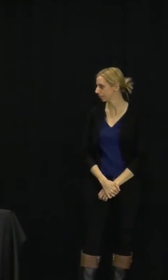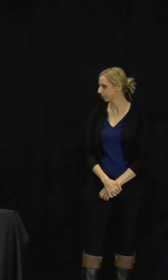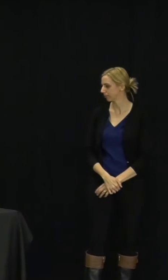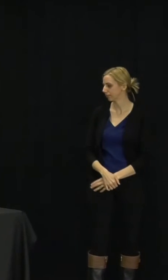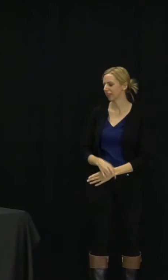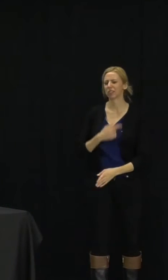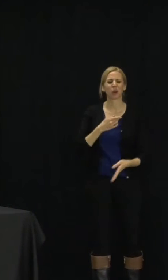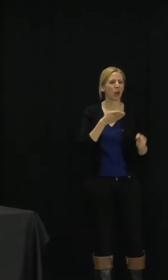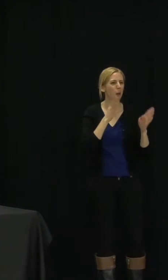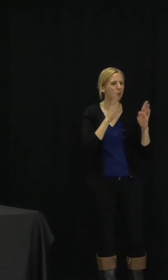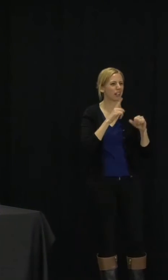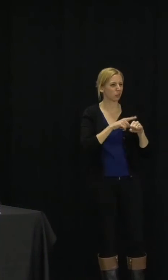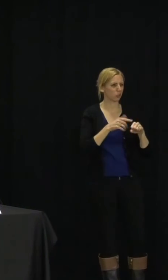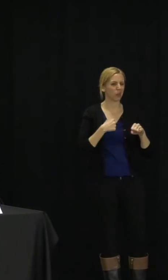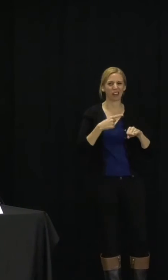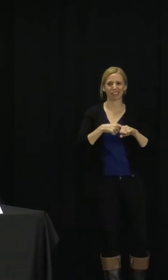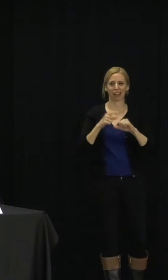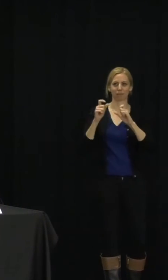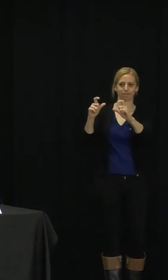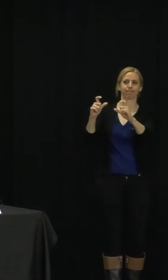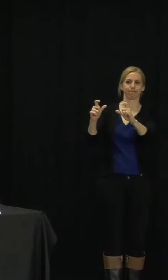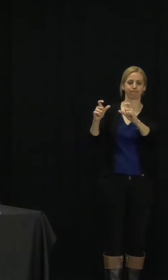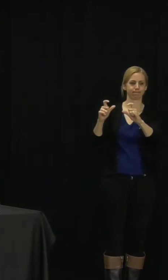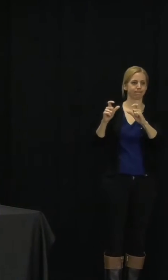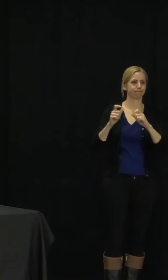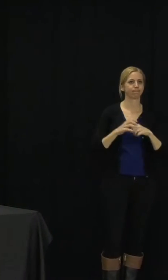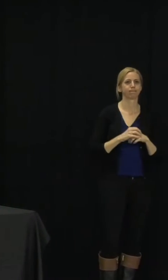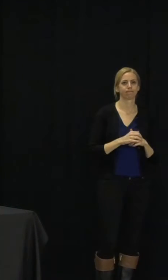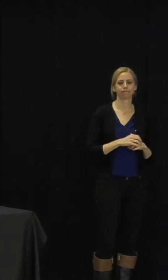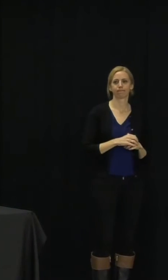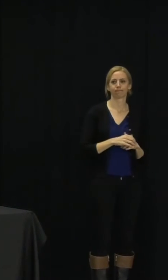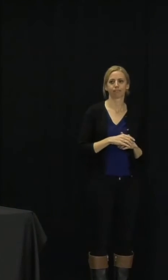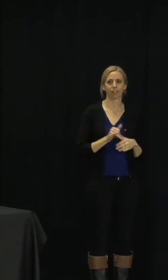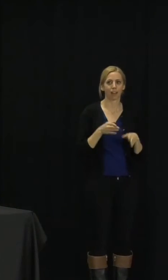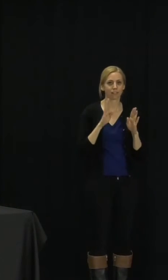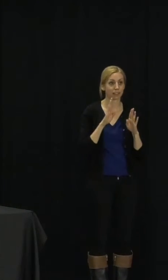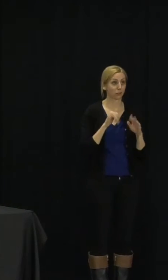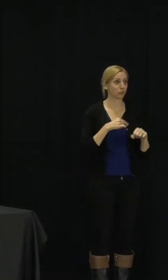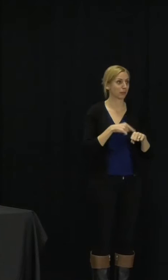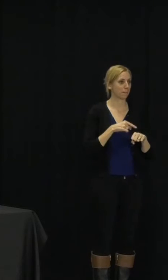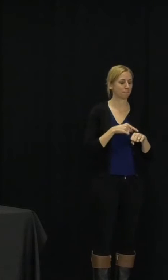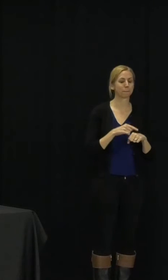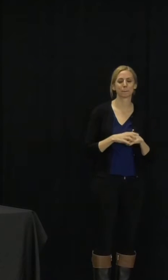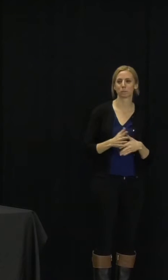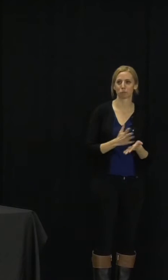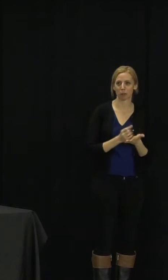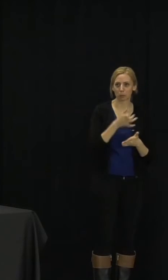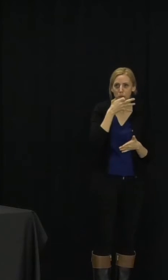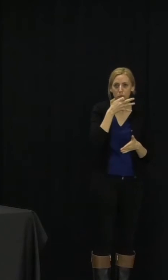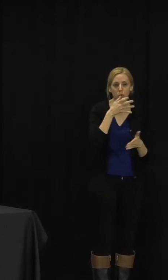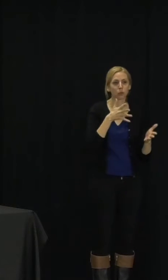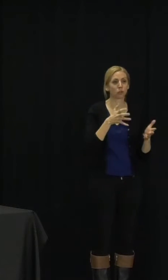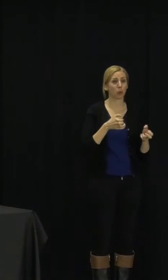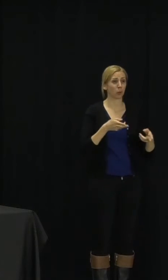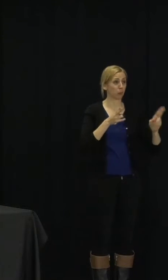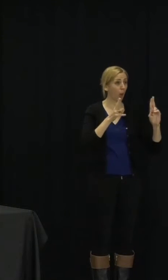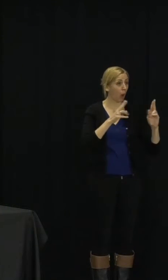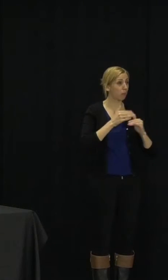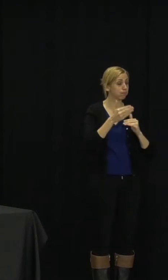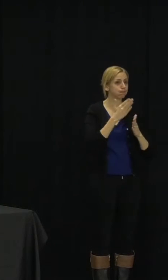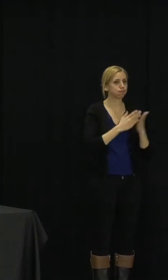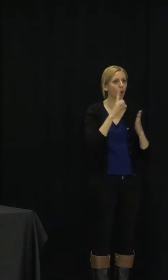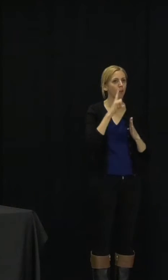and the institution will remain unnamed, but it's sort of like, yes, Asian American Arts Alliance, we want